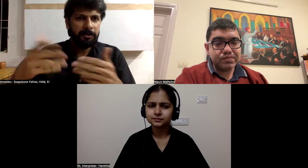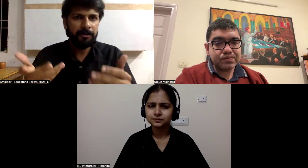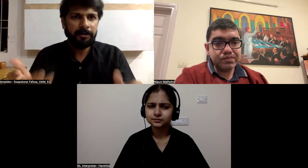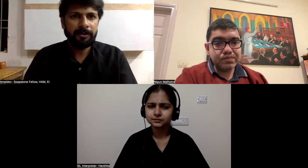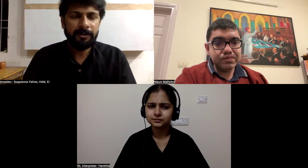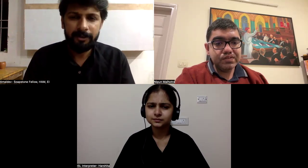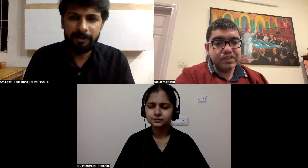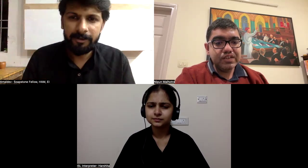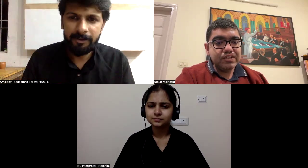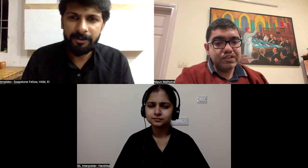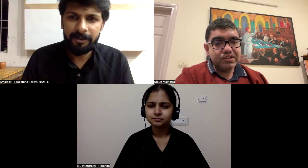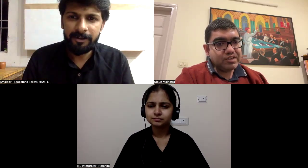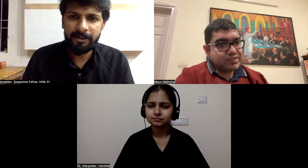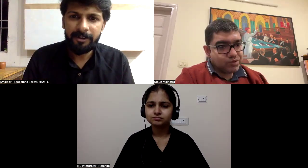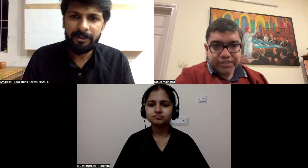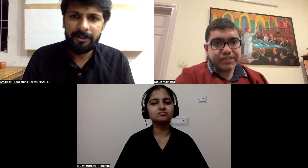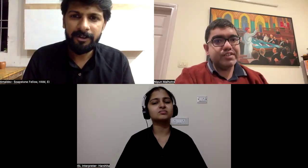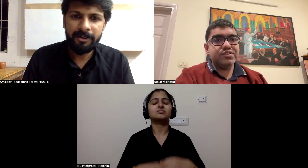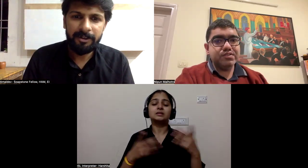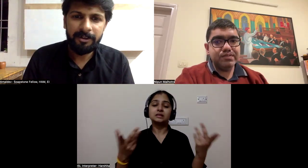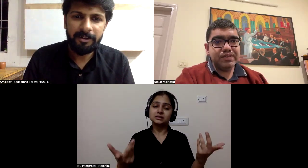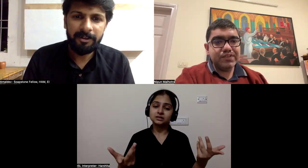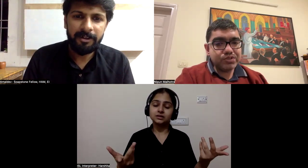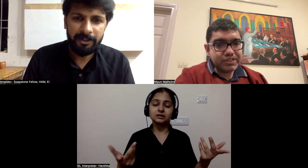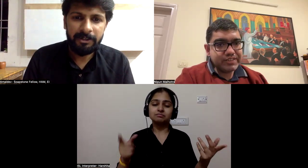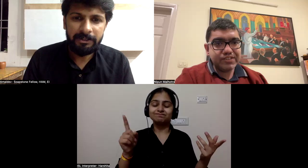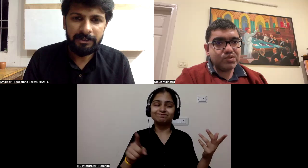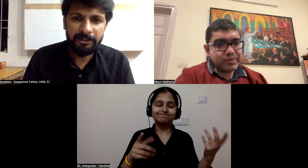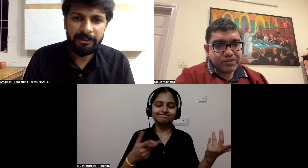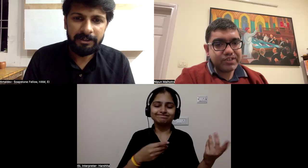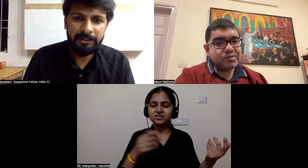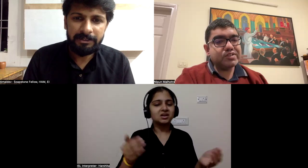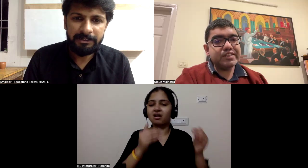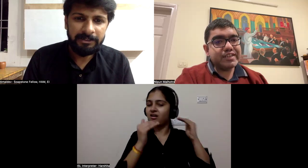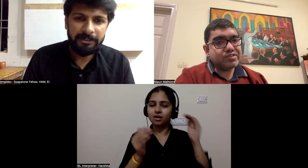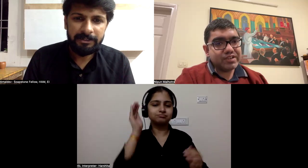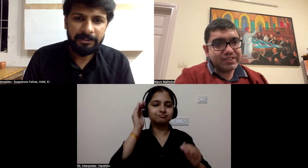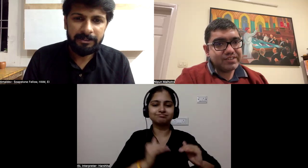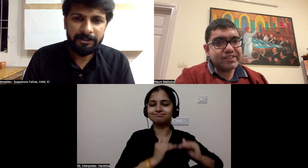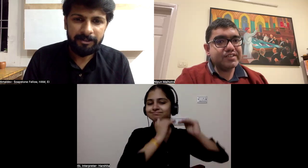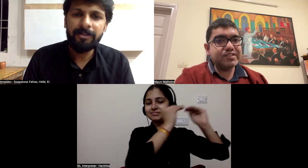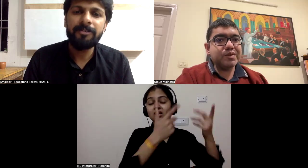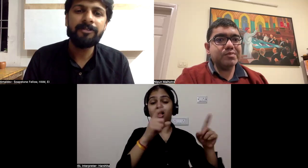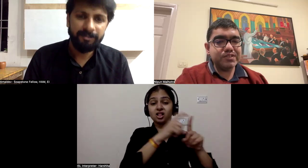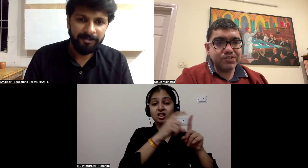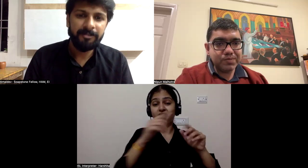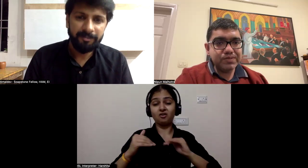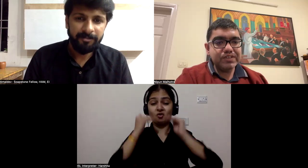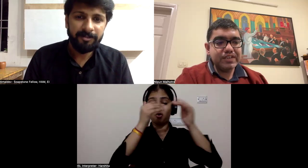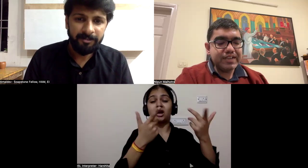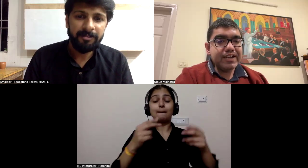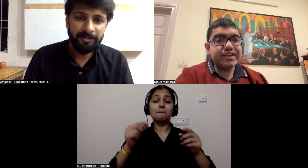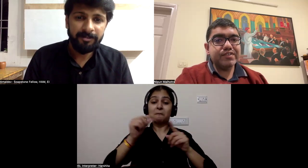any updates on that or Uh, unfortunately, there, anything? unfortunately, there is no update on it, because the Delhi High Court clearly said that it is Parliament's